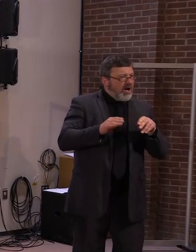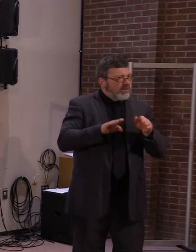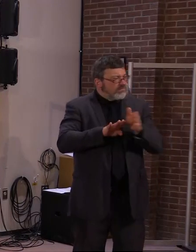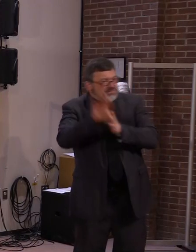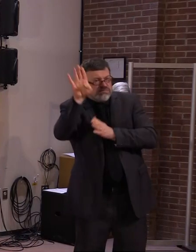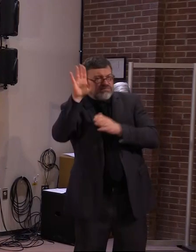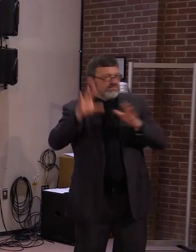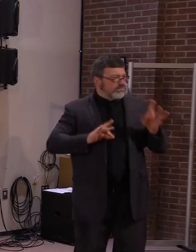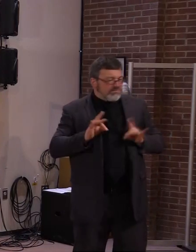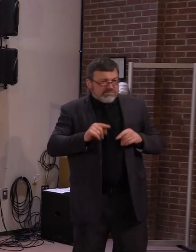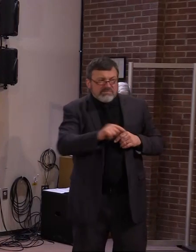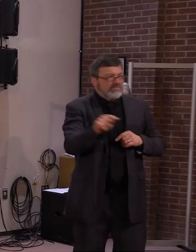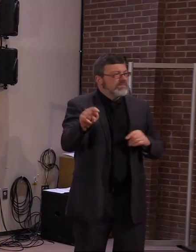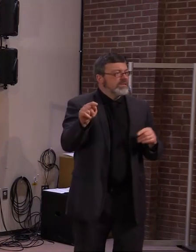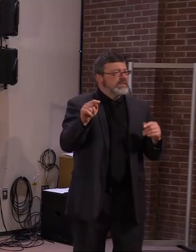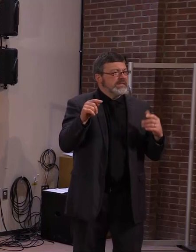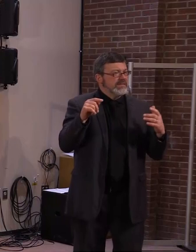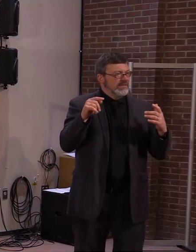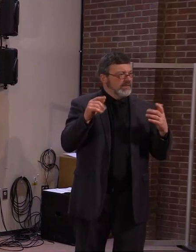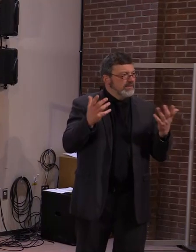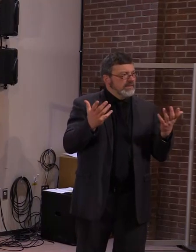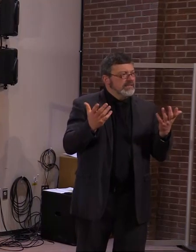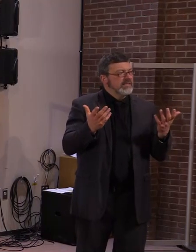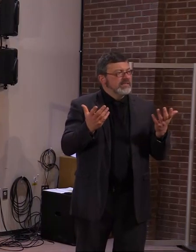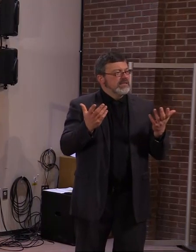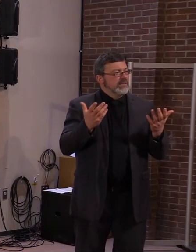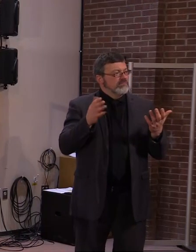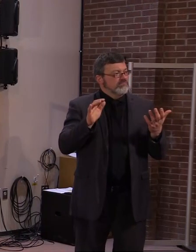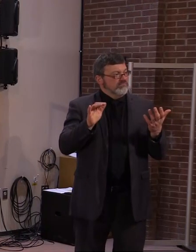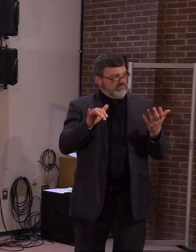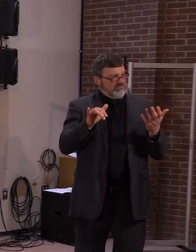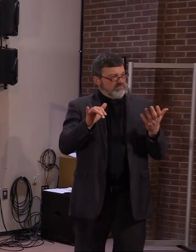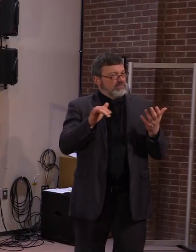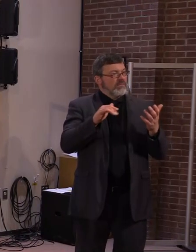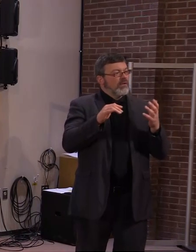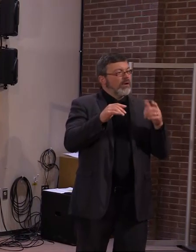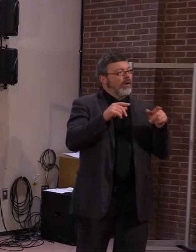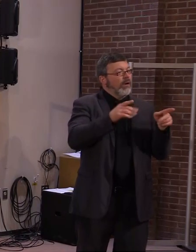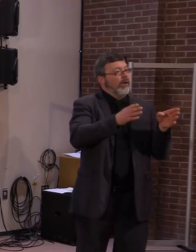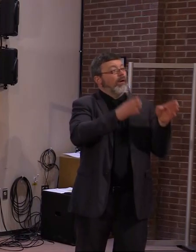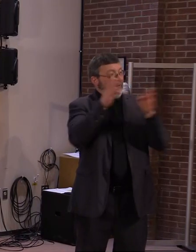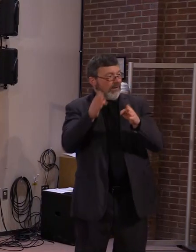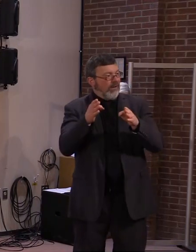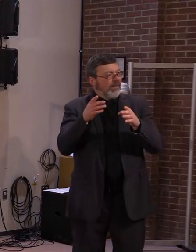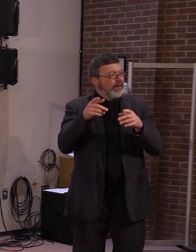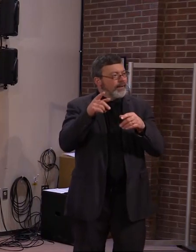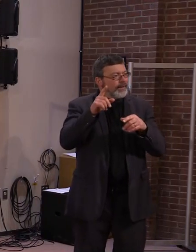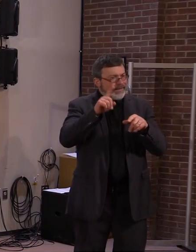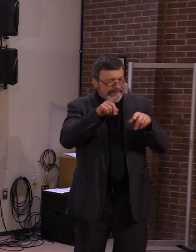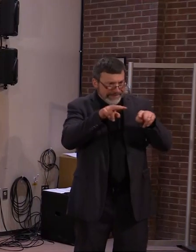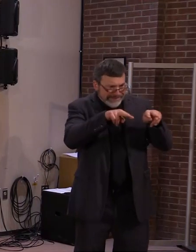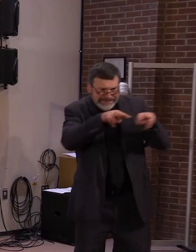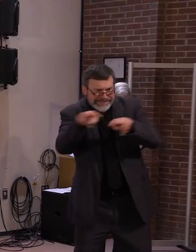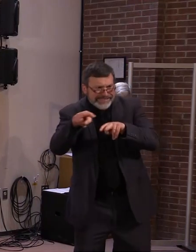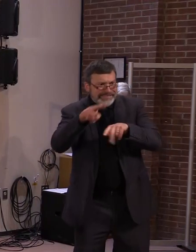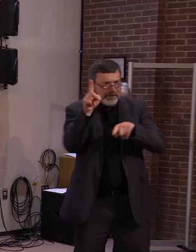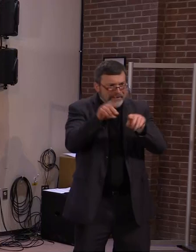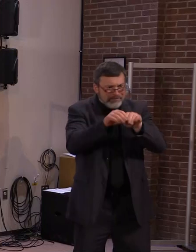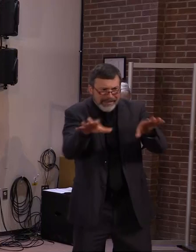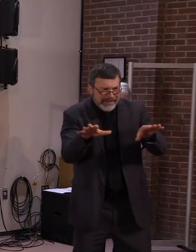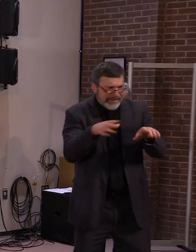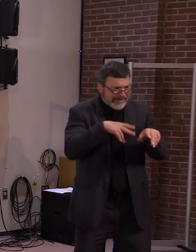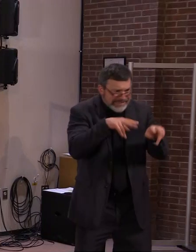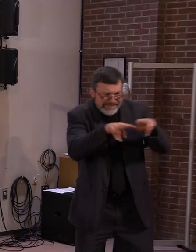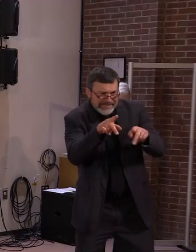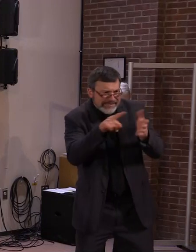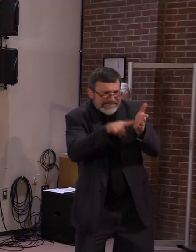school operations, it's not just a function of case counts, it's also a function of the related contact tracing and testing. Since the administration